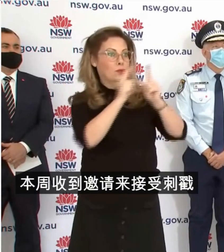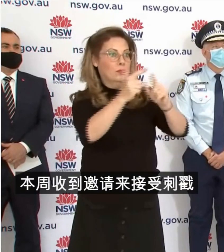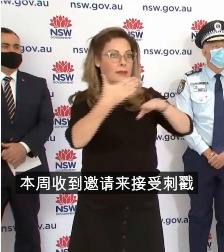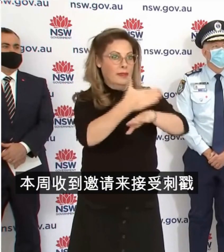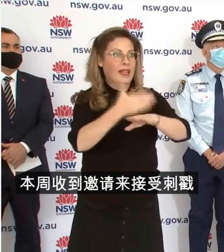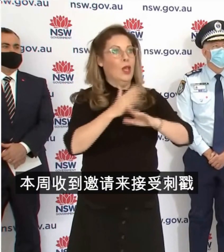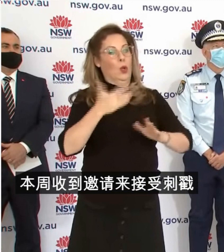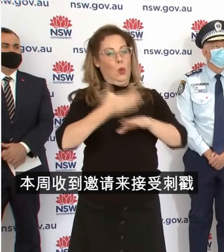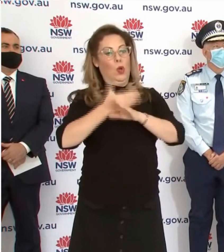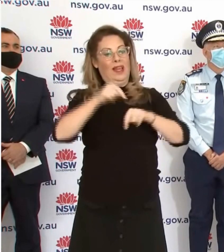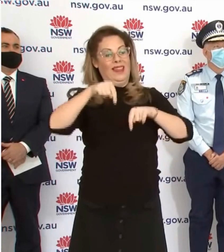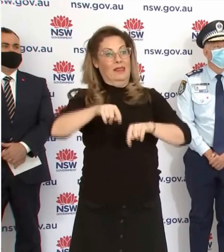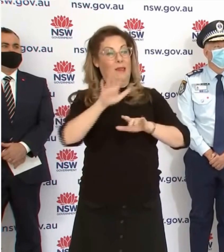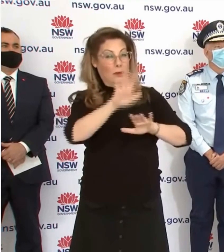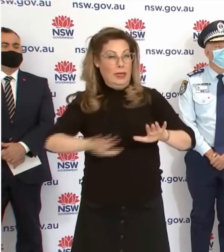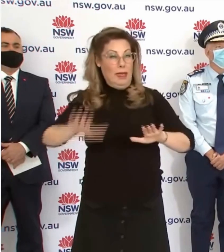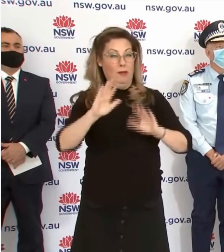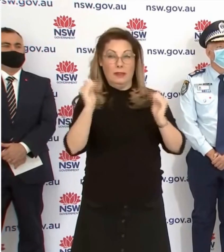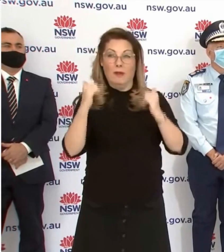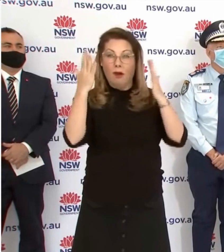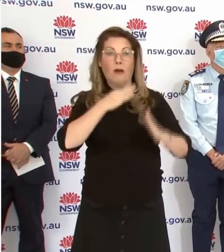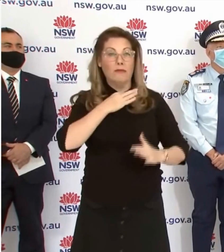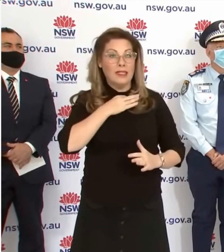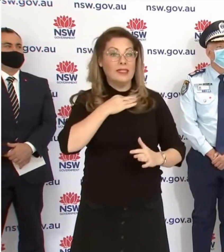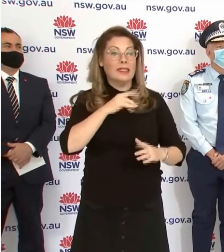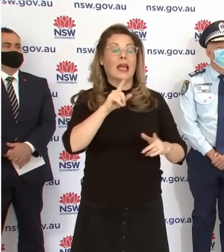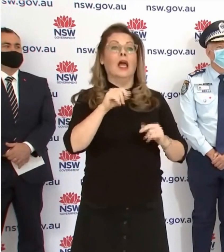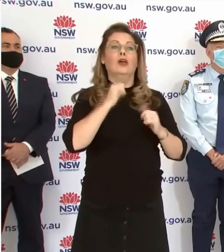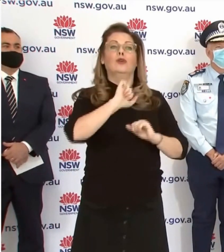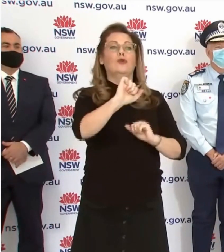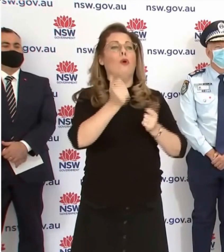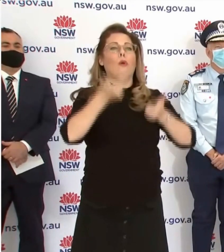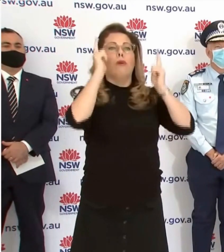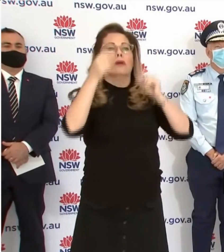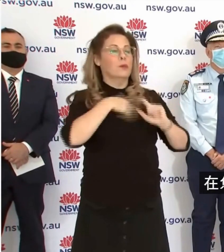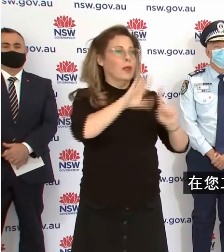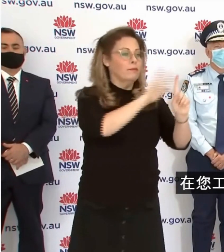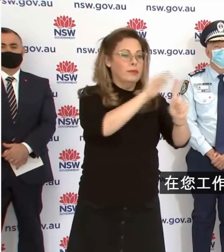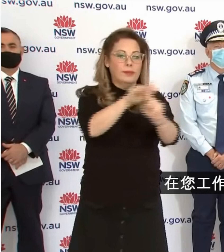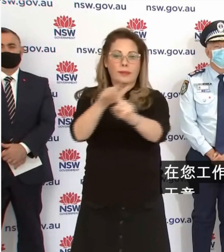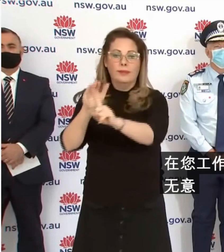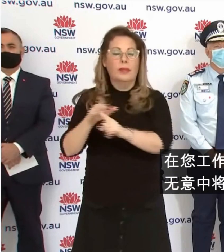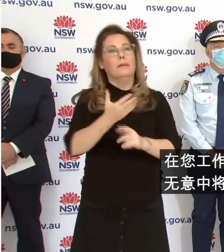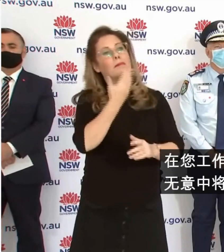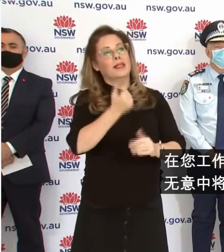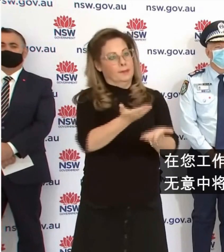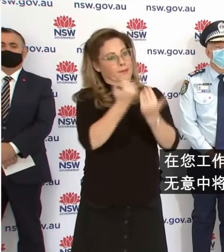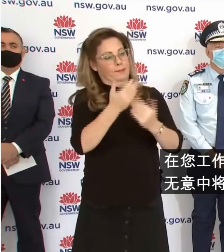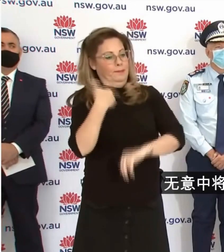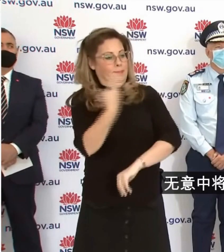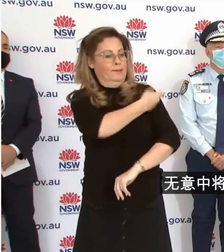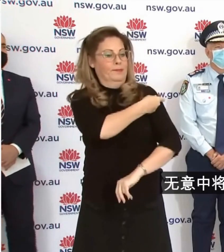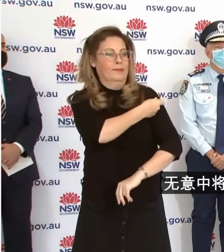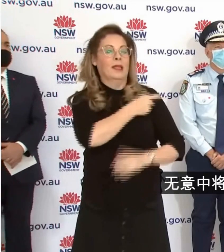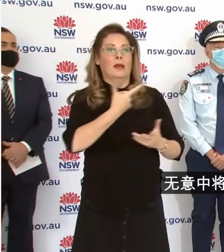get the jab to make sure that you're protected and make sure you don't get the virus or spread the virus when you're working and then unintentionally take it home to